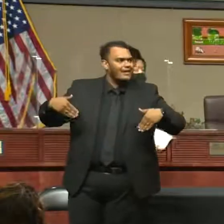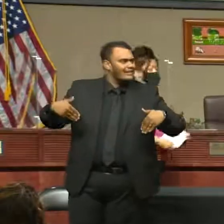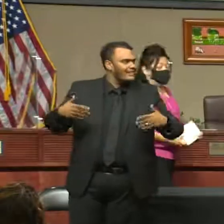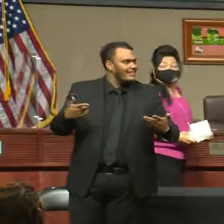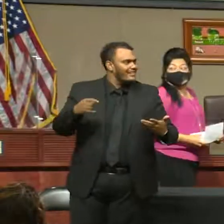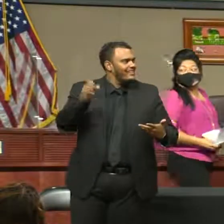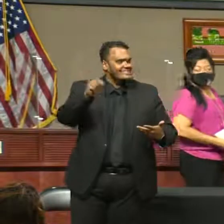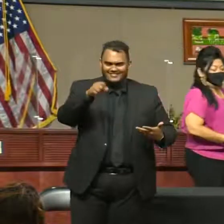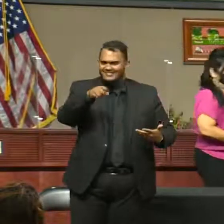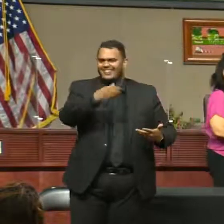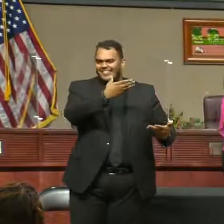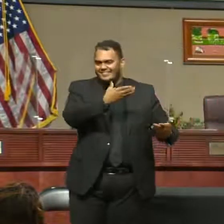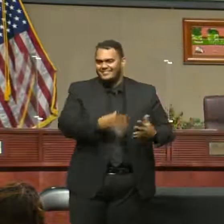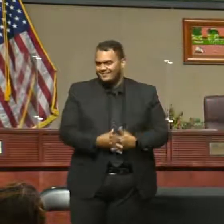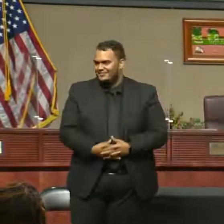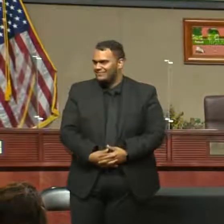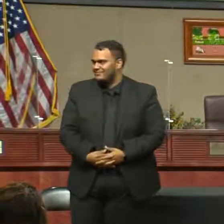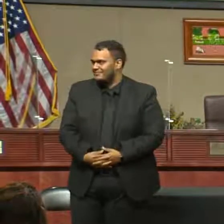Okay.